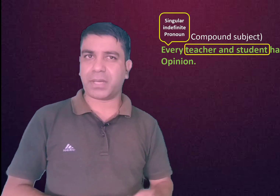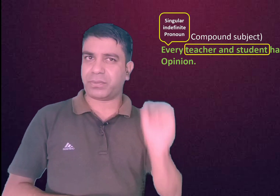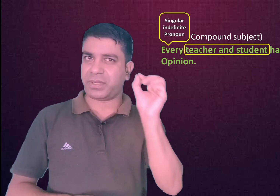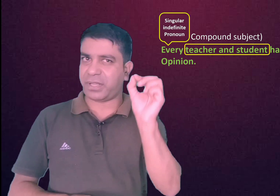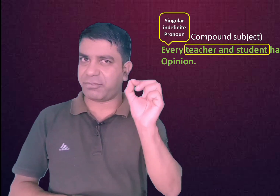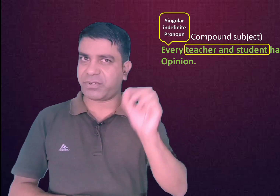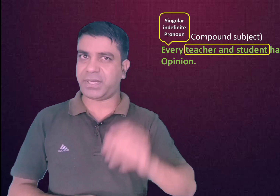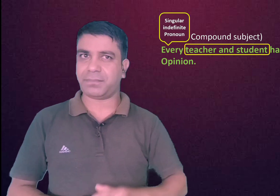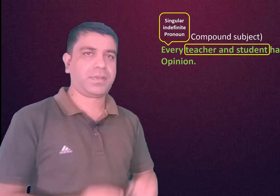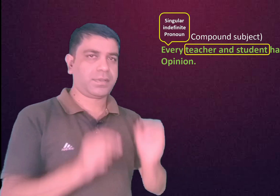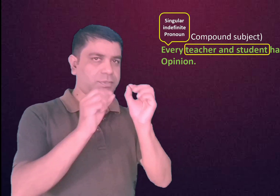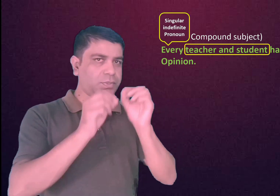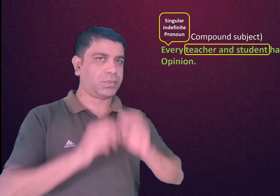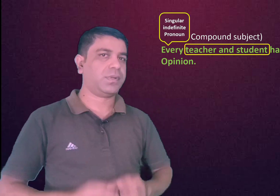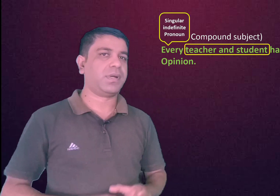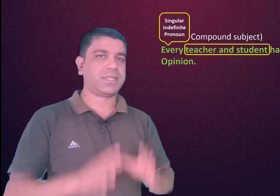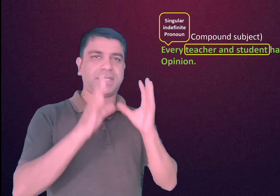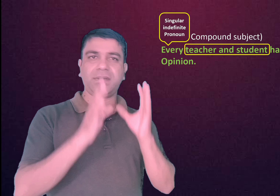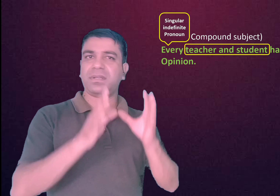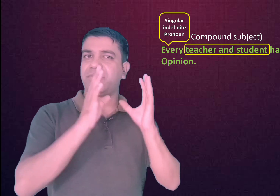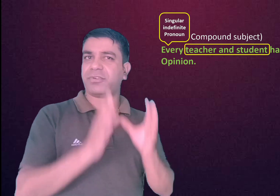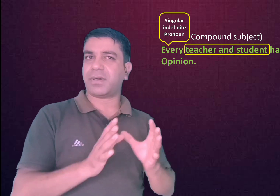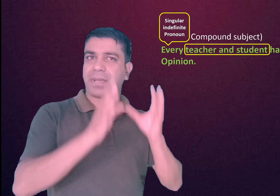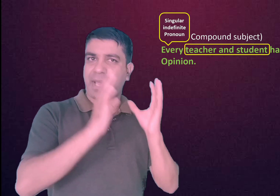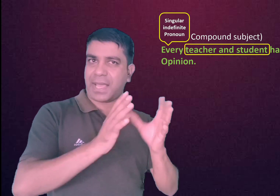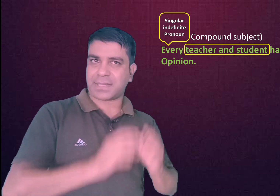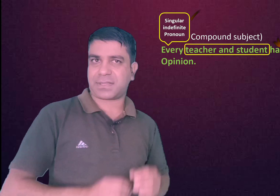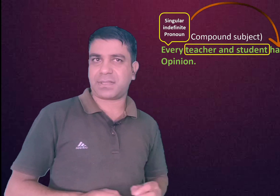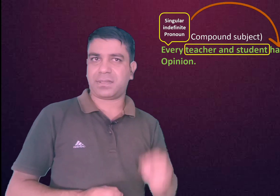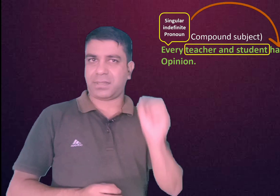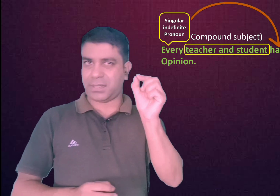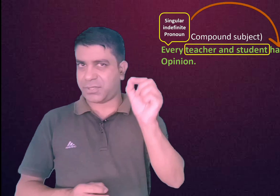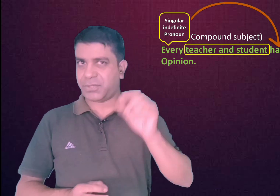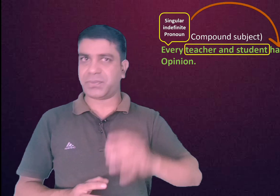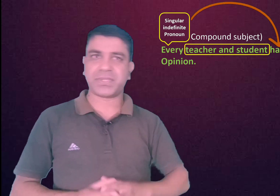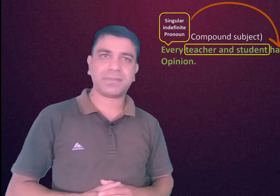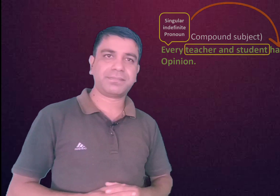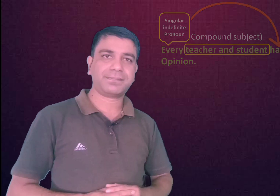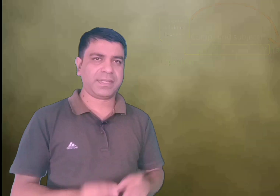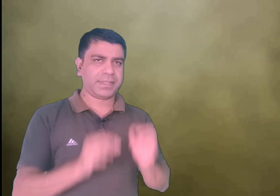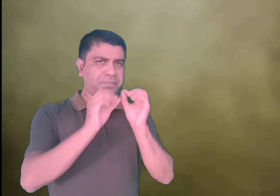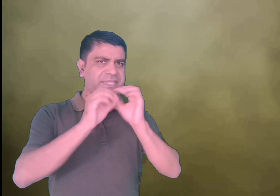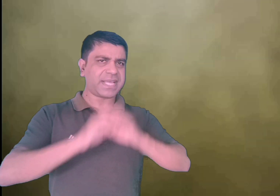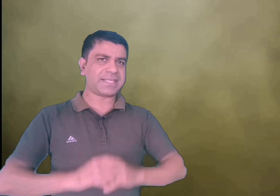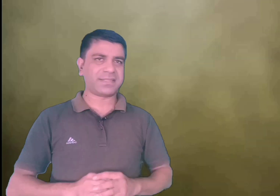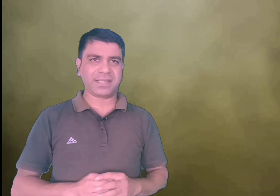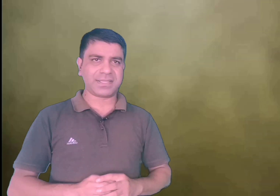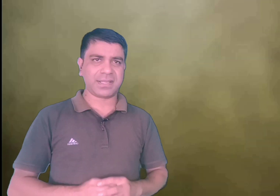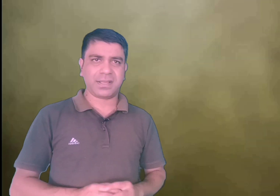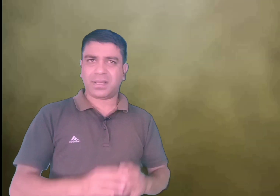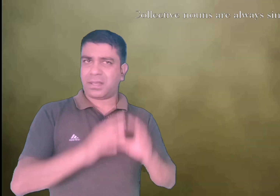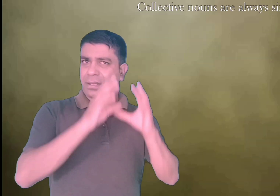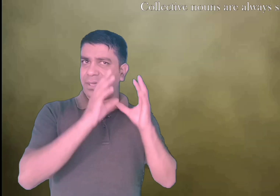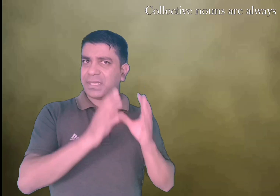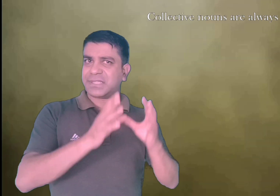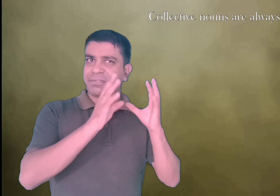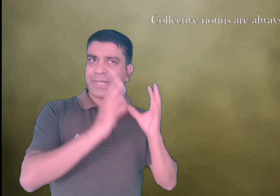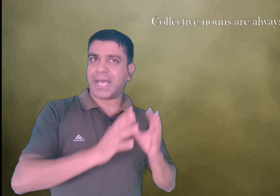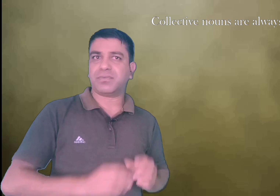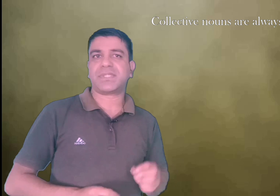pronoun every. So a singular verb has is used. Besides this, collective nouns